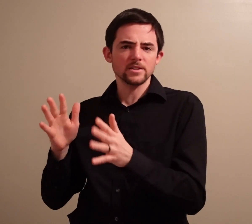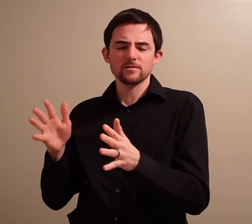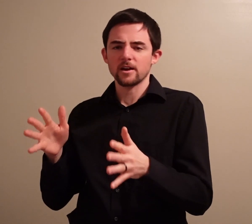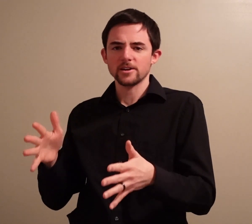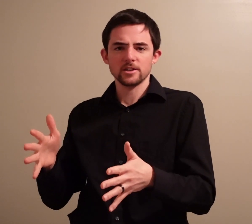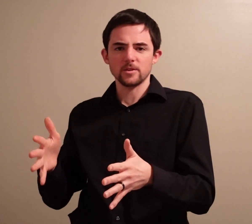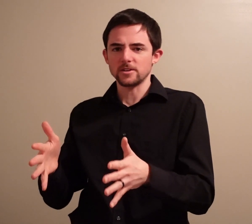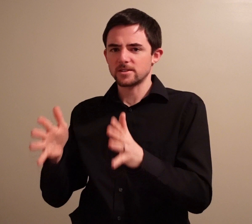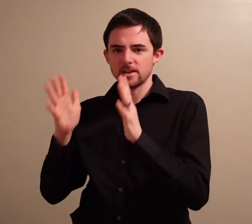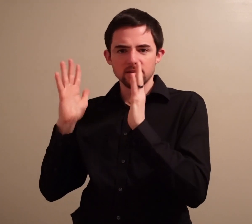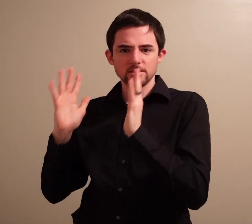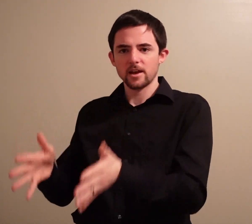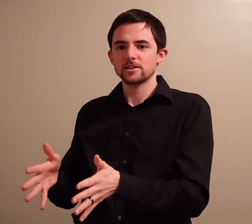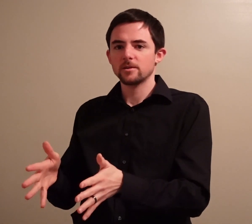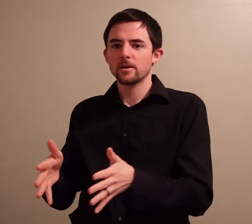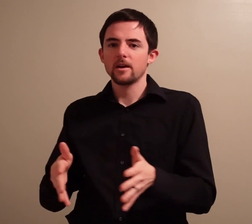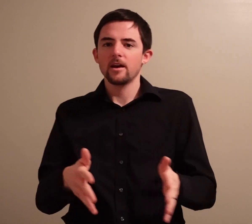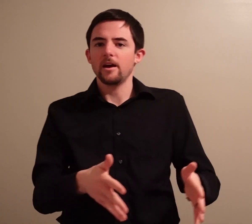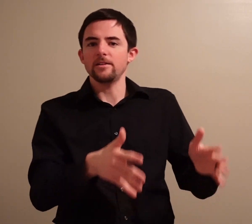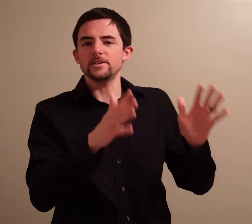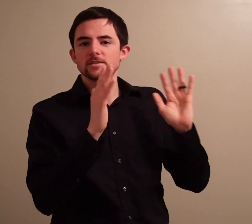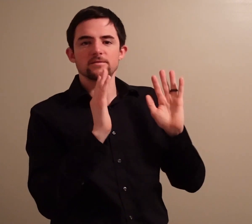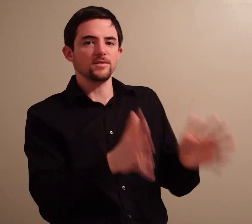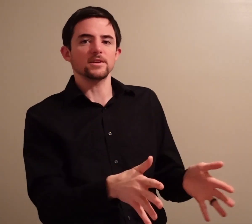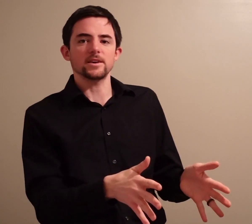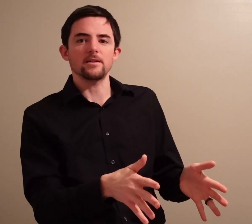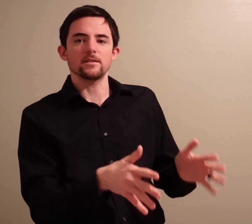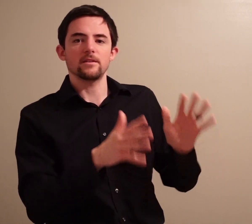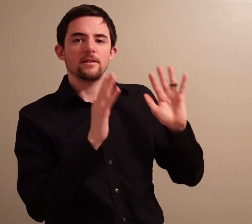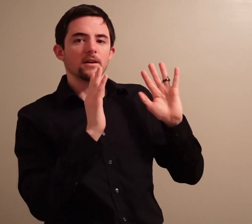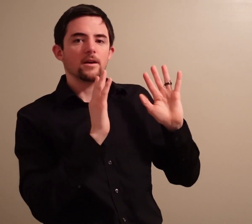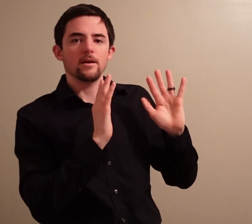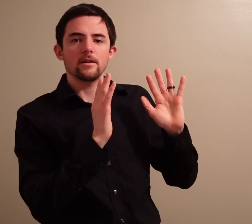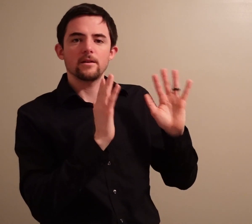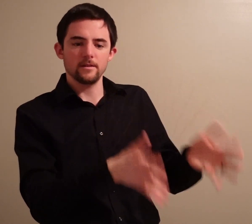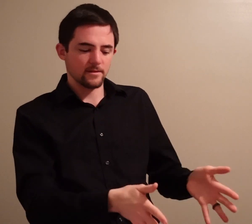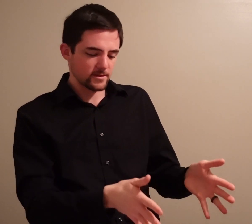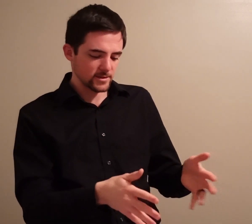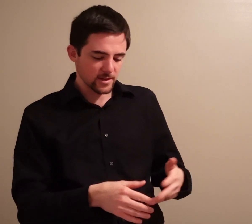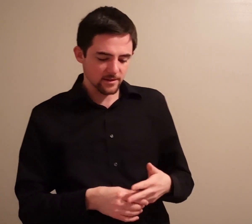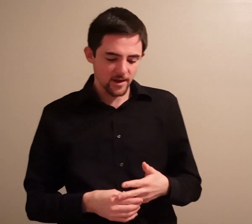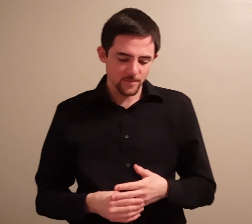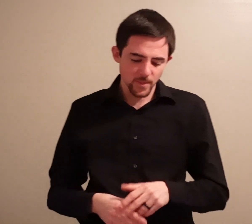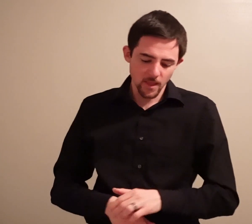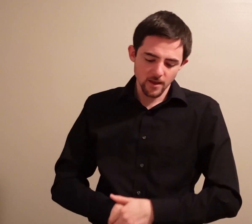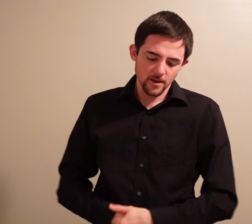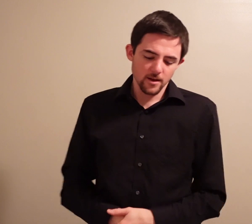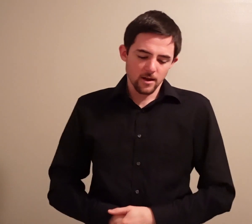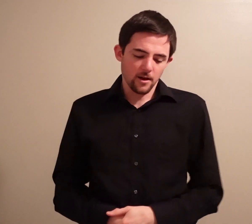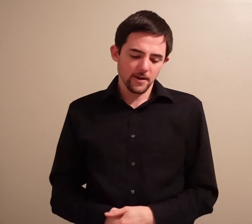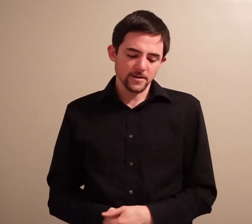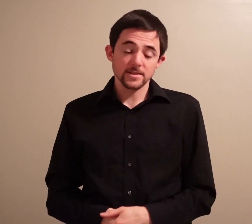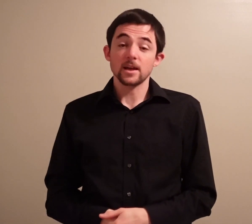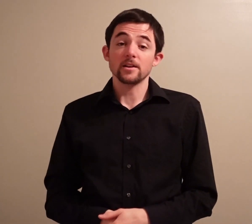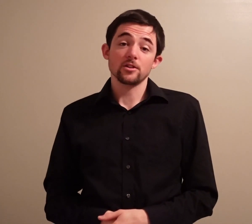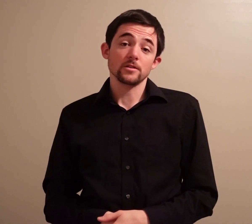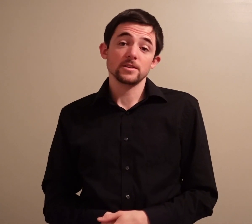different hand shape. They just stay in this hand shape and they just flick down. Just like that. All right, sign 13